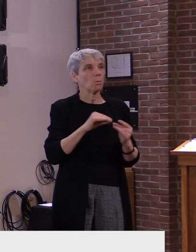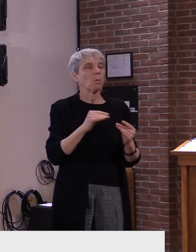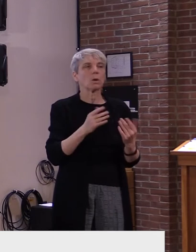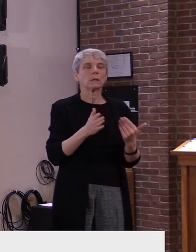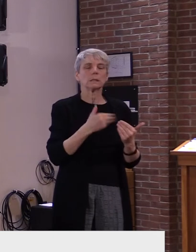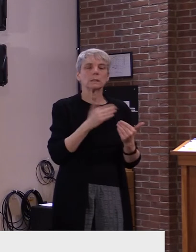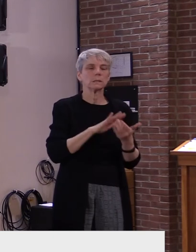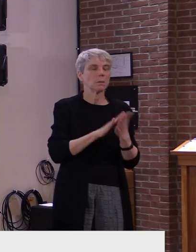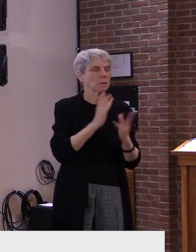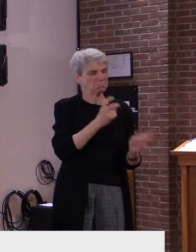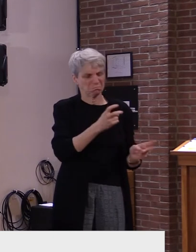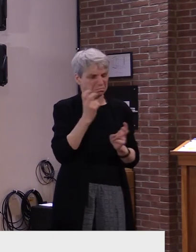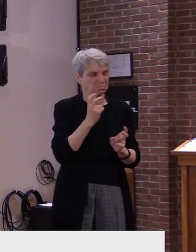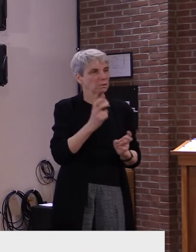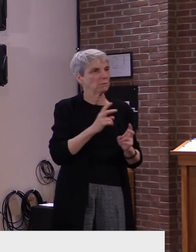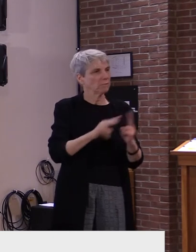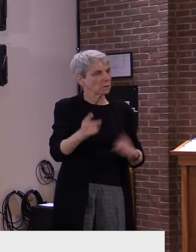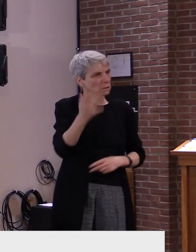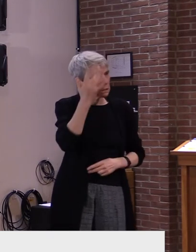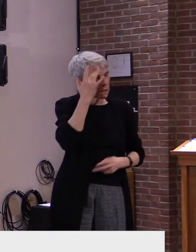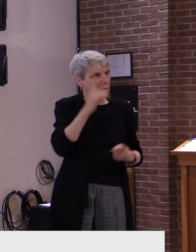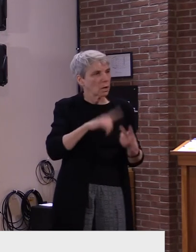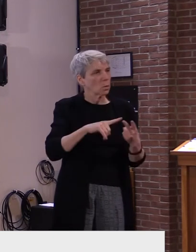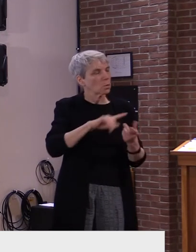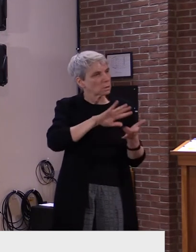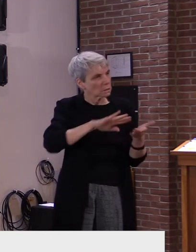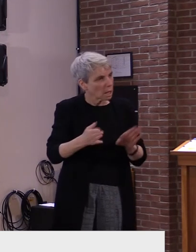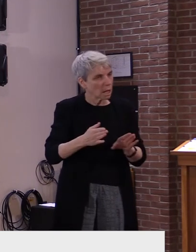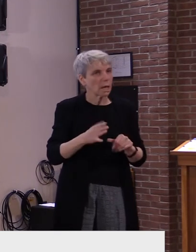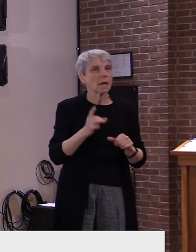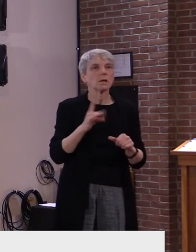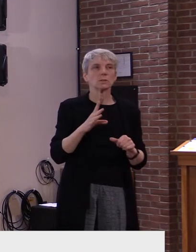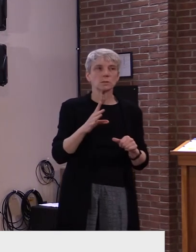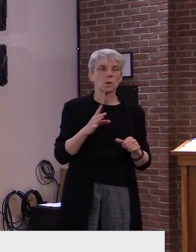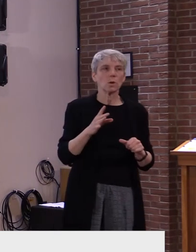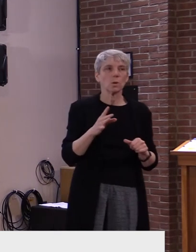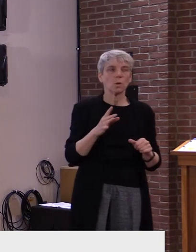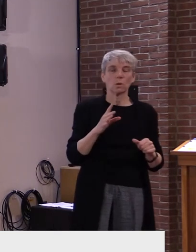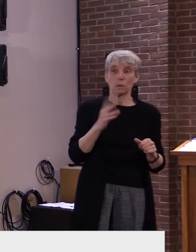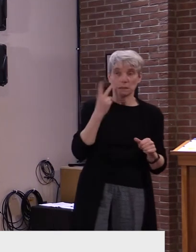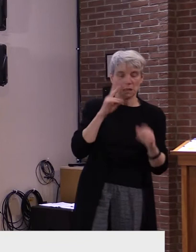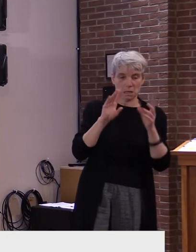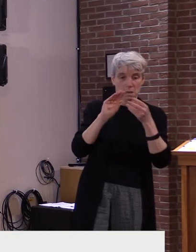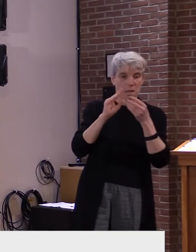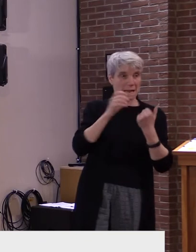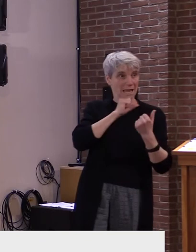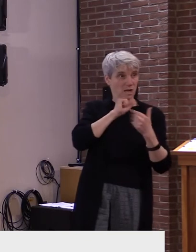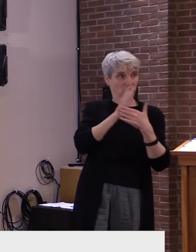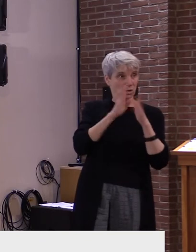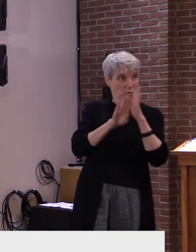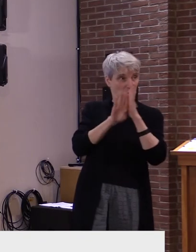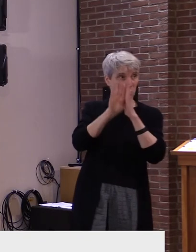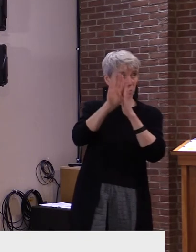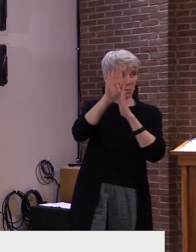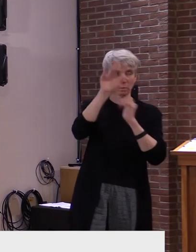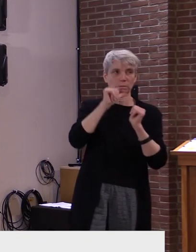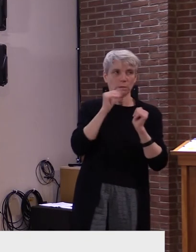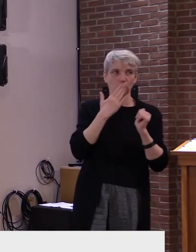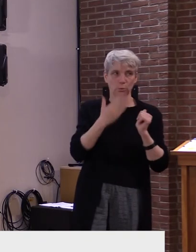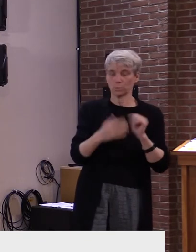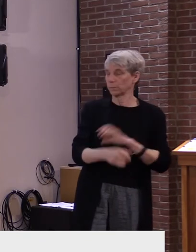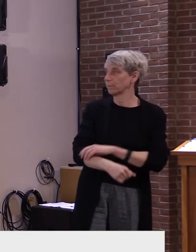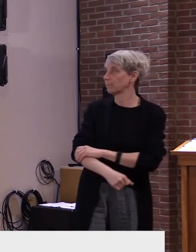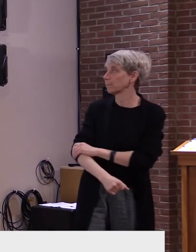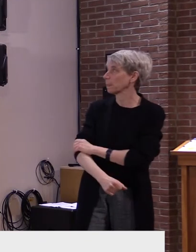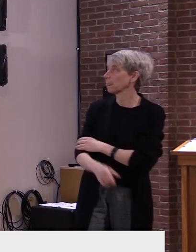significant or severe complications so that's something that is also concerning to us going ahead to the next slide you'll see the